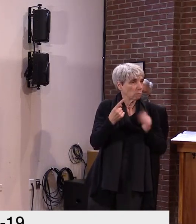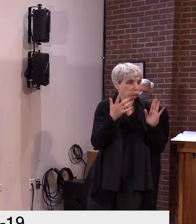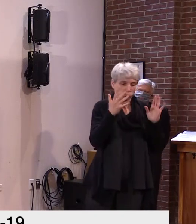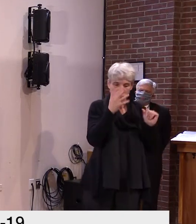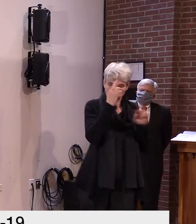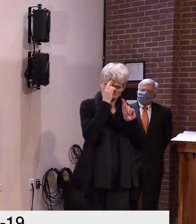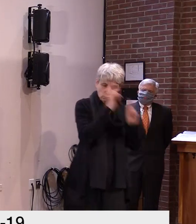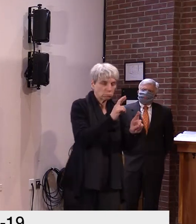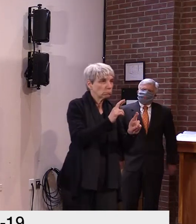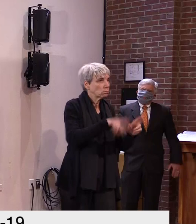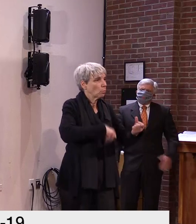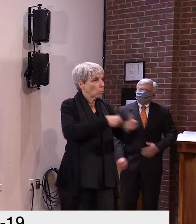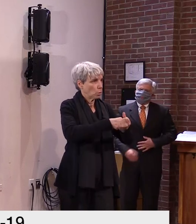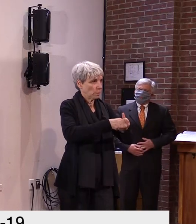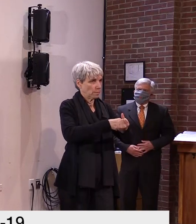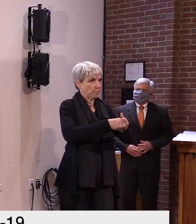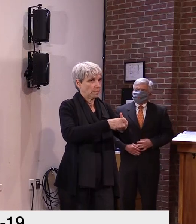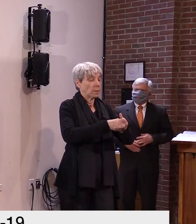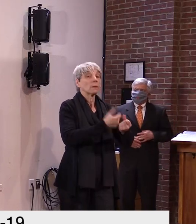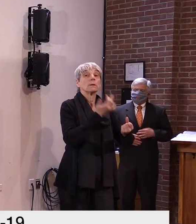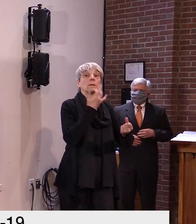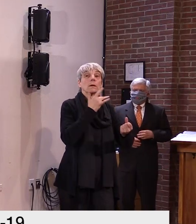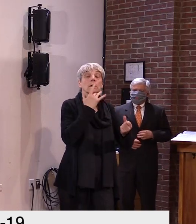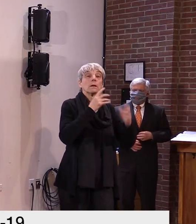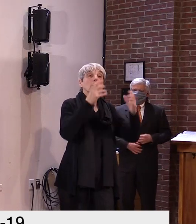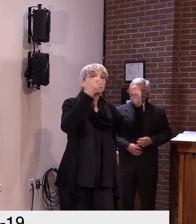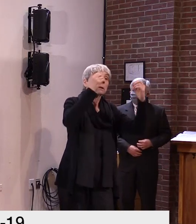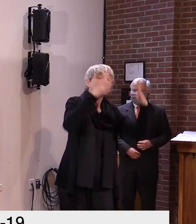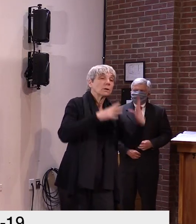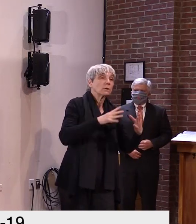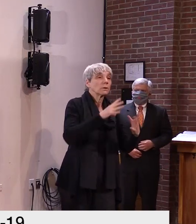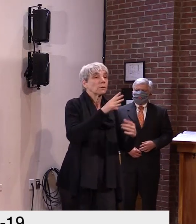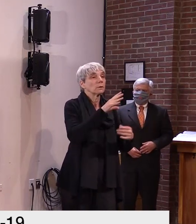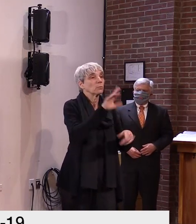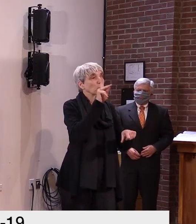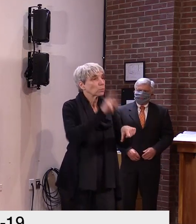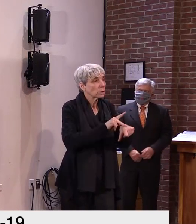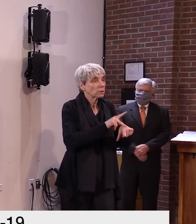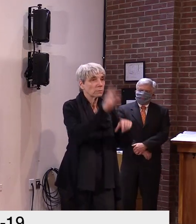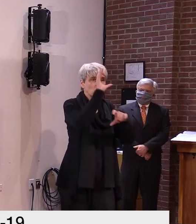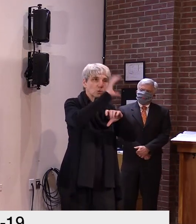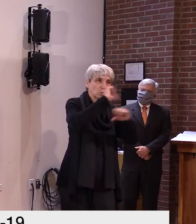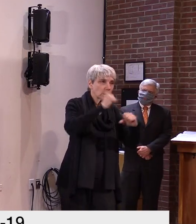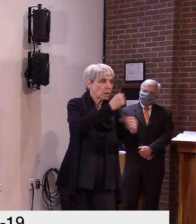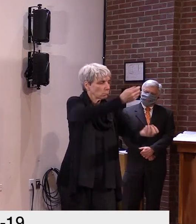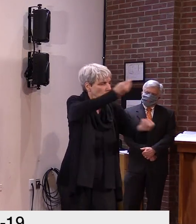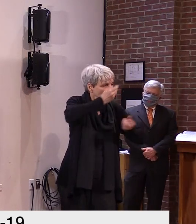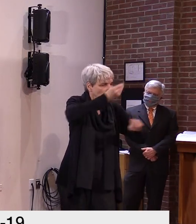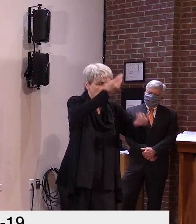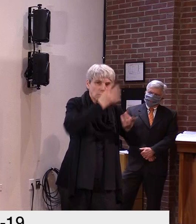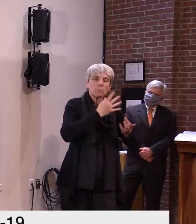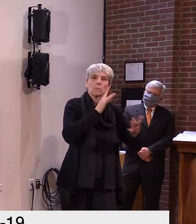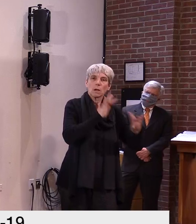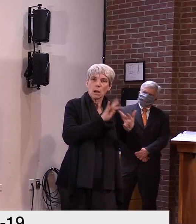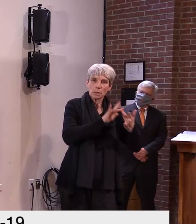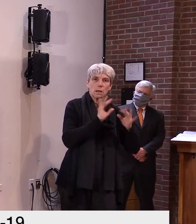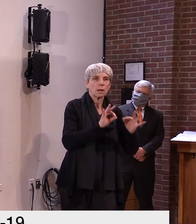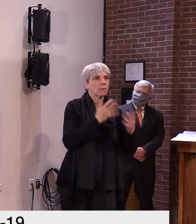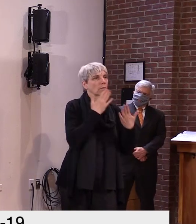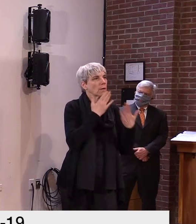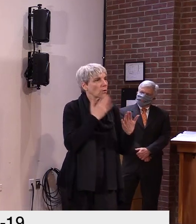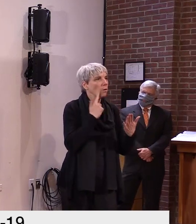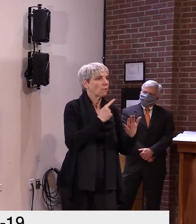and we appreciate their communications to keep students, staff, teachers, and communities informed. I